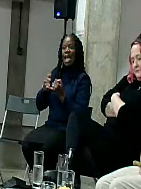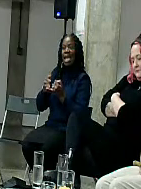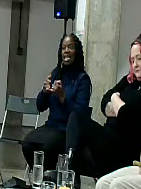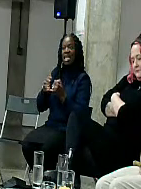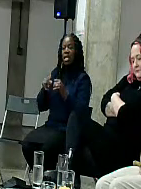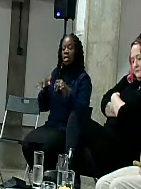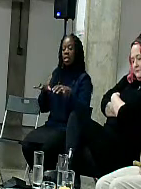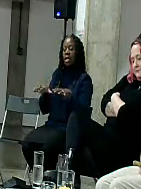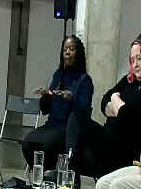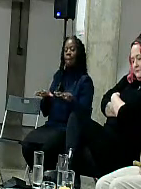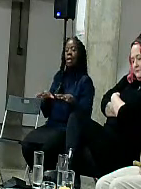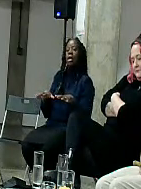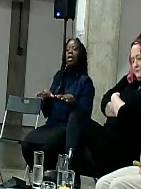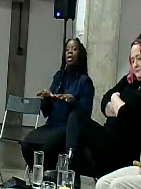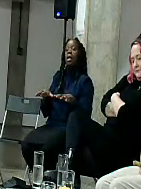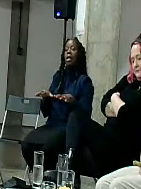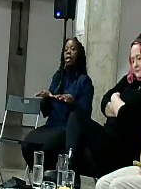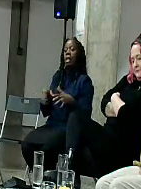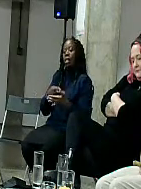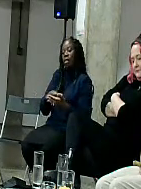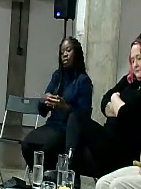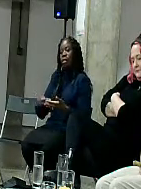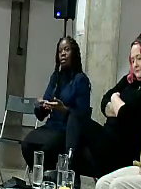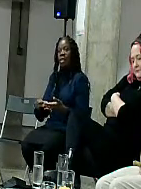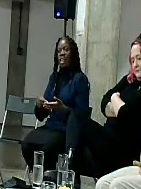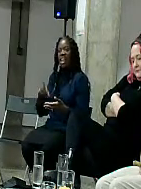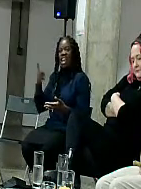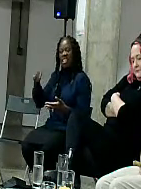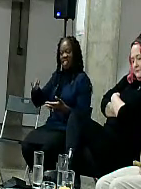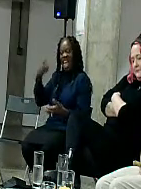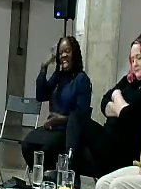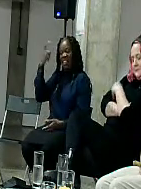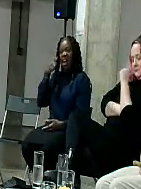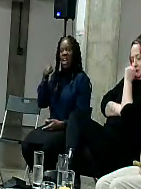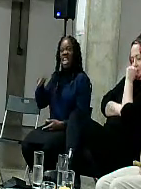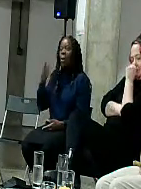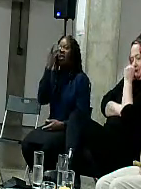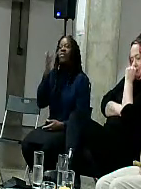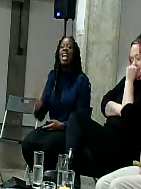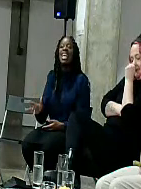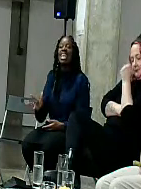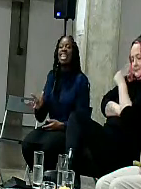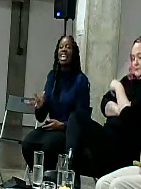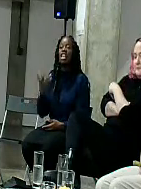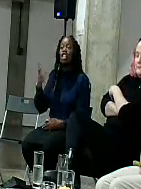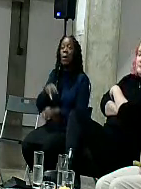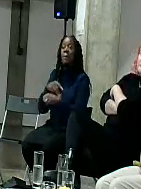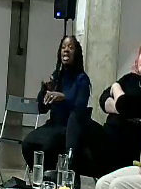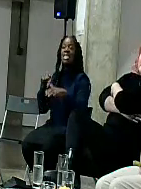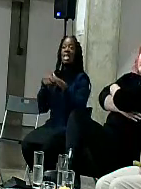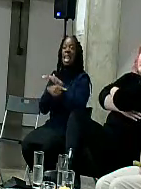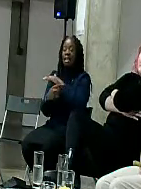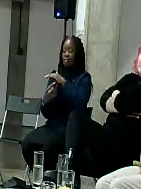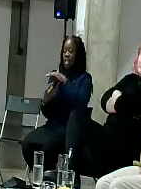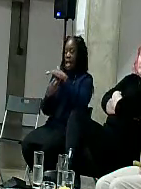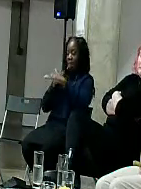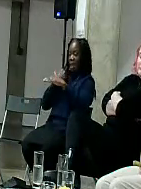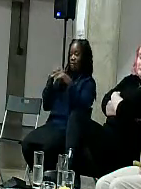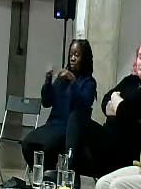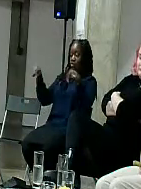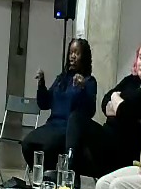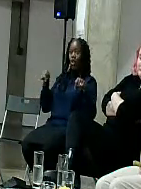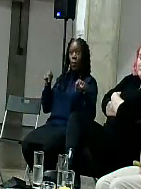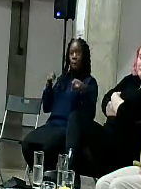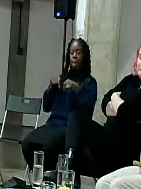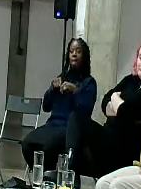it. So they left the room when they should have given him CPR. He might have survived. They left the